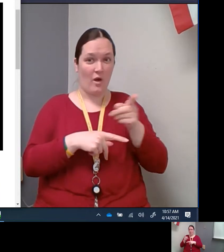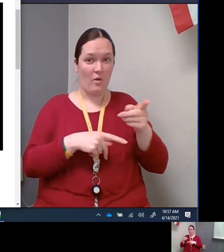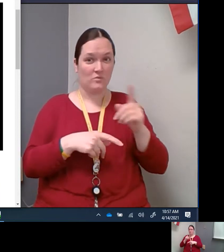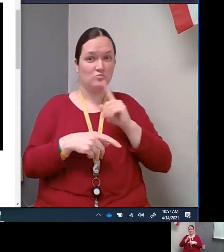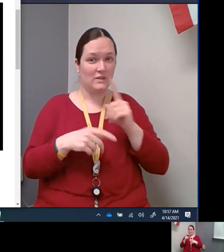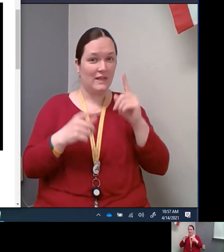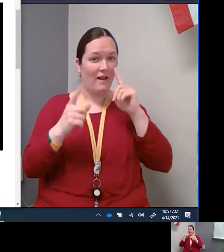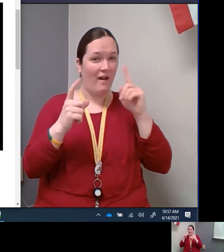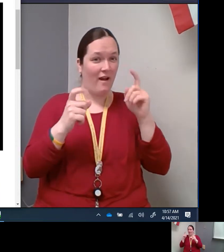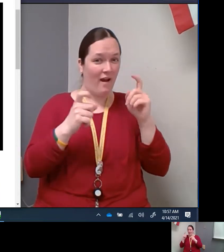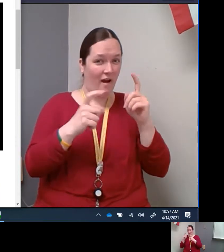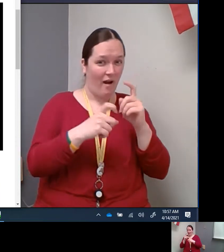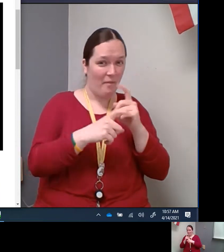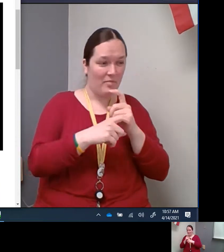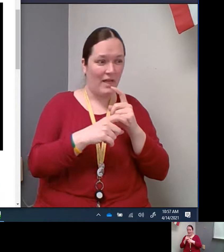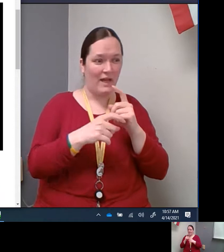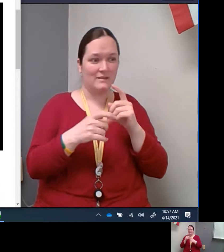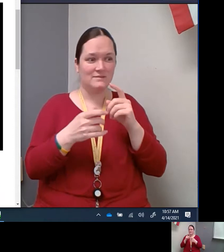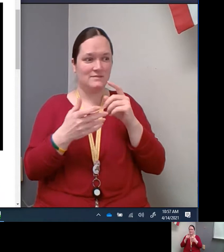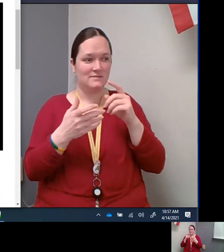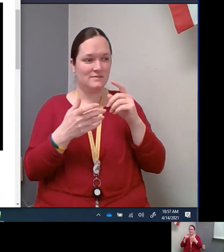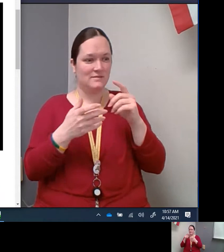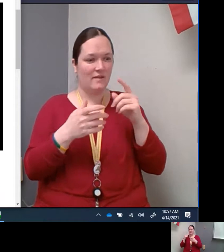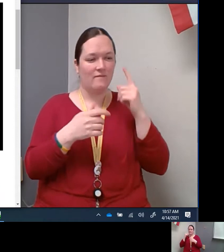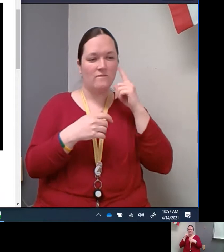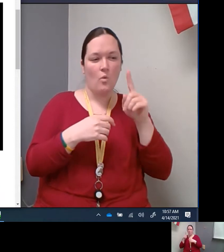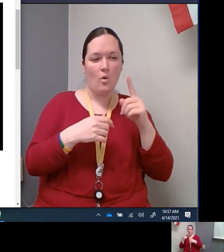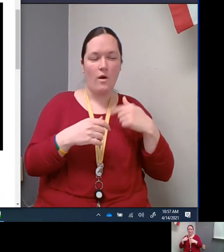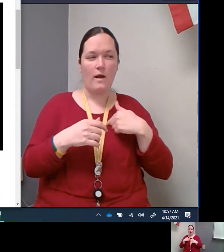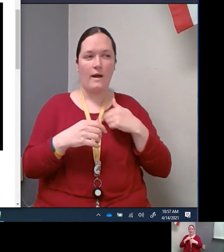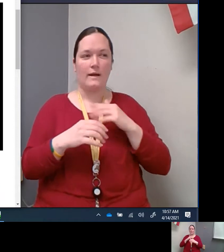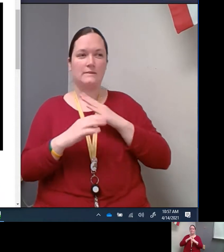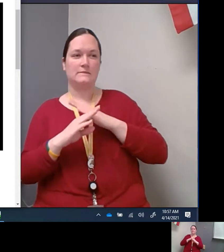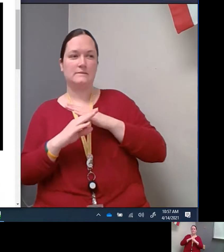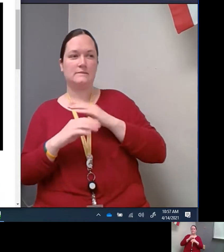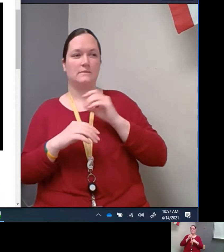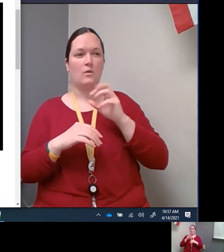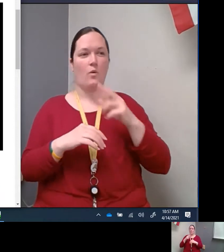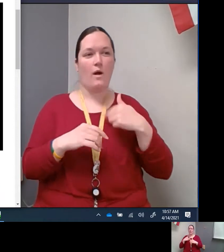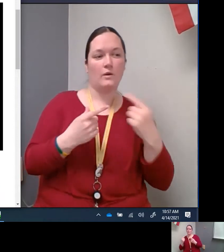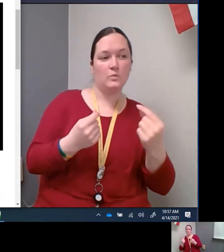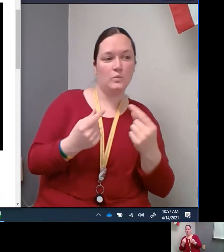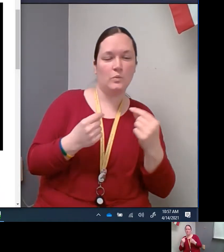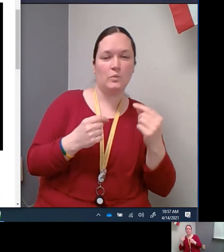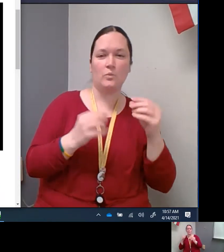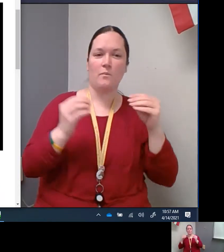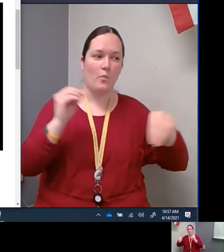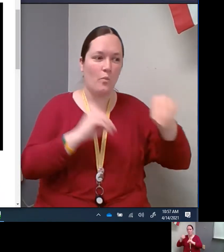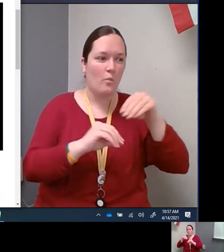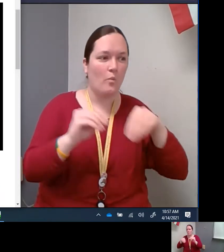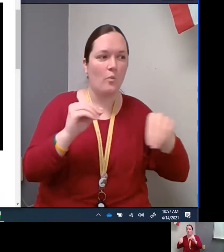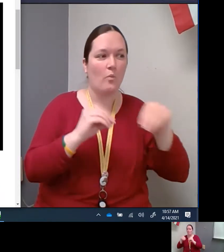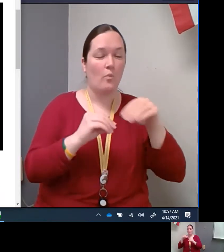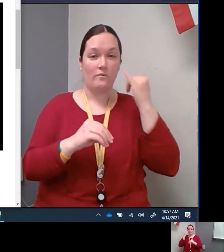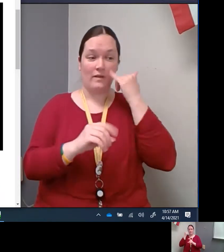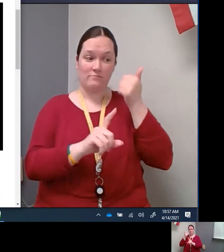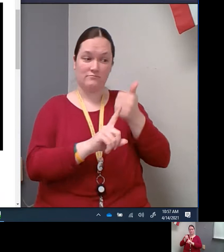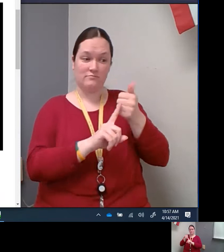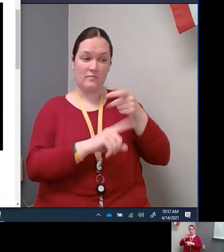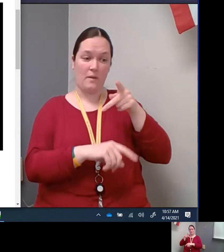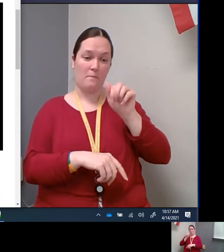of inhibition and excitatory response between these neurons, and basically it controls a lot of our motor control. And if you have somebody who has